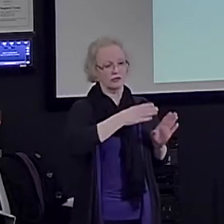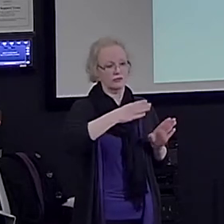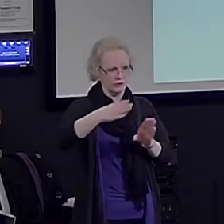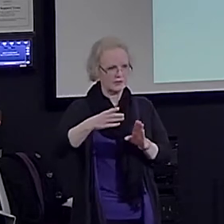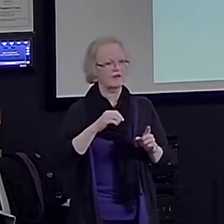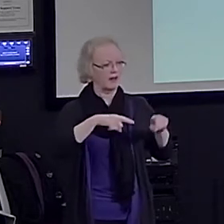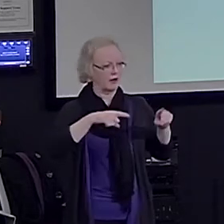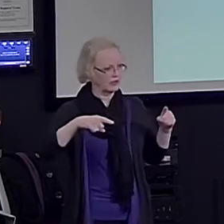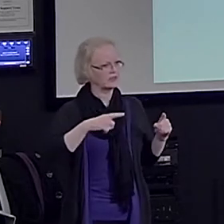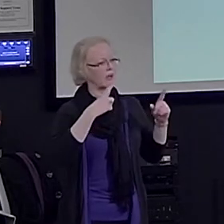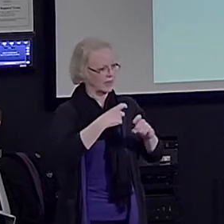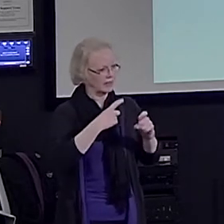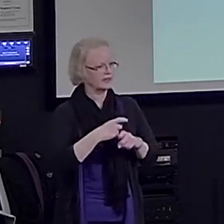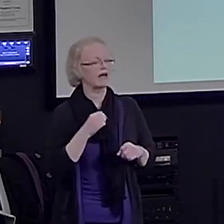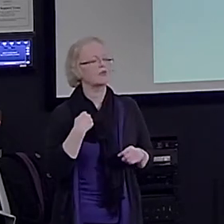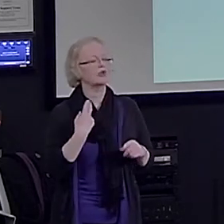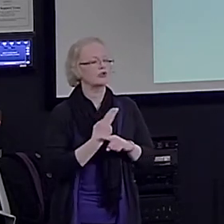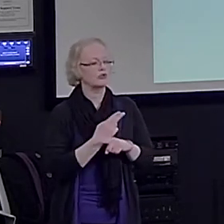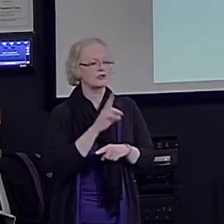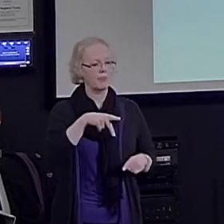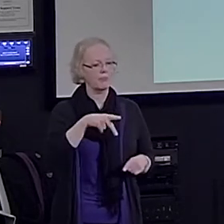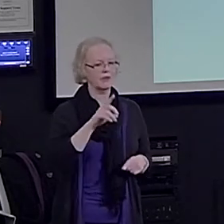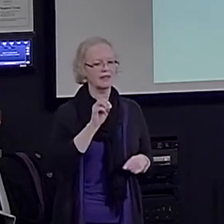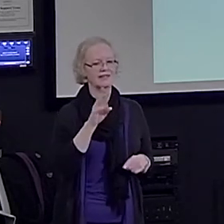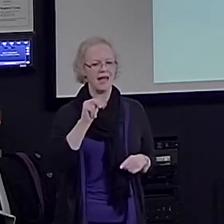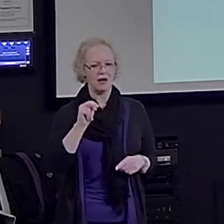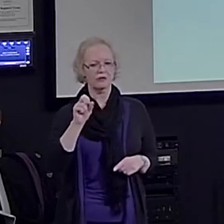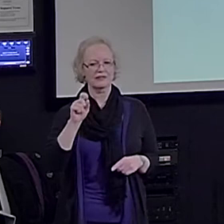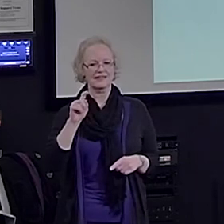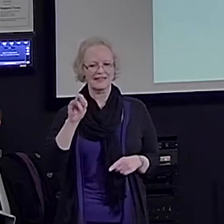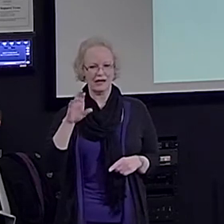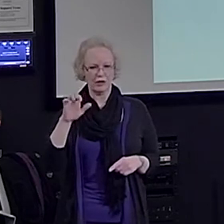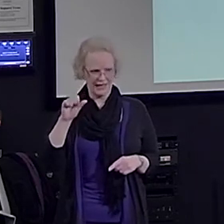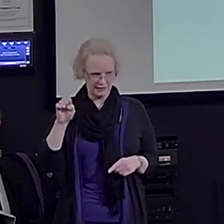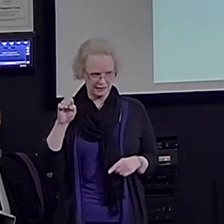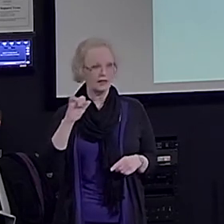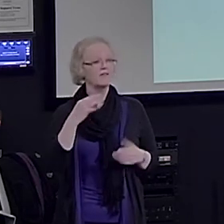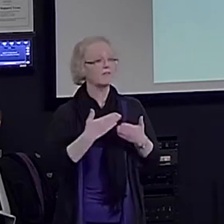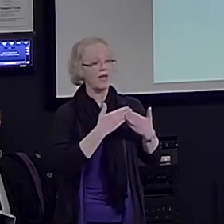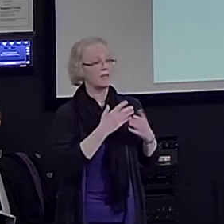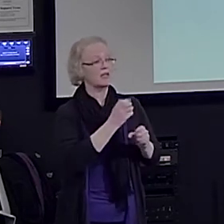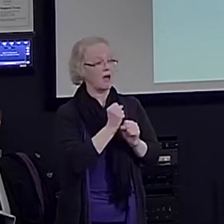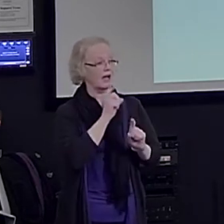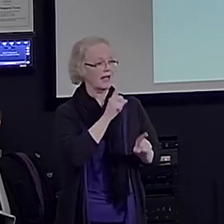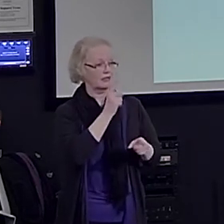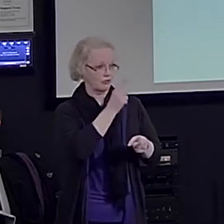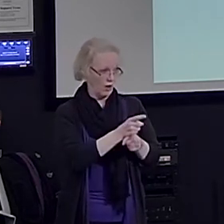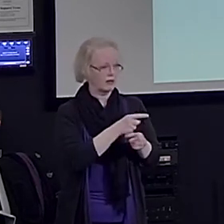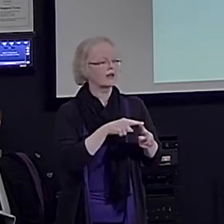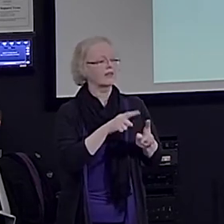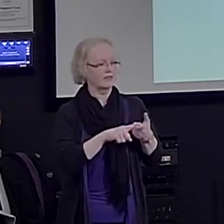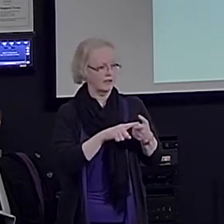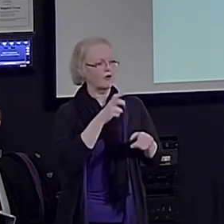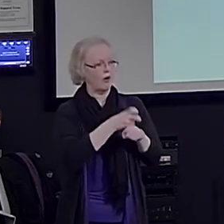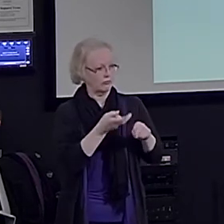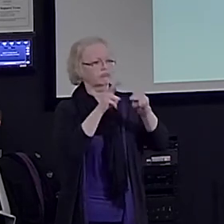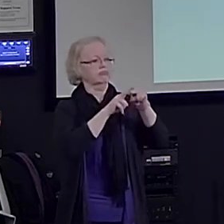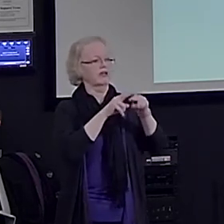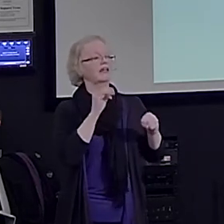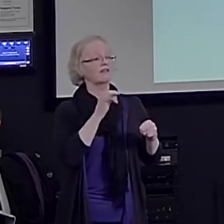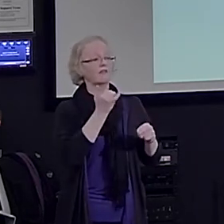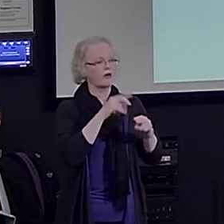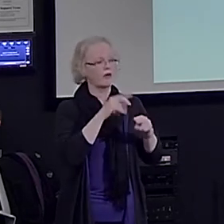and we used an up-down staircase procedure so if the baby got it right it got harder if the baby got it wrong they got it again if they